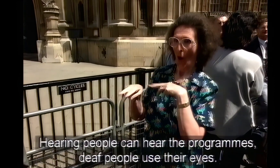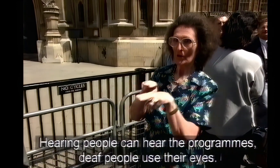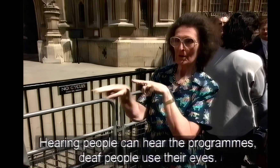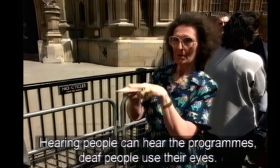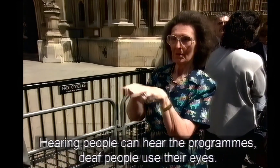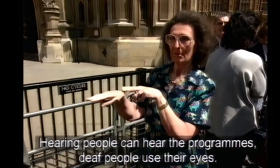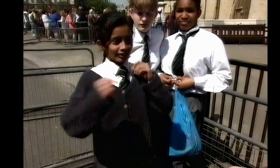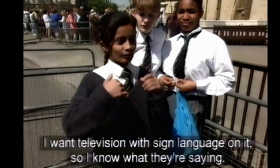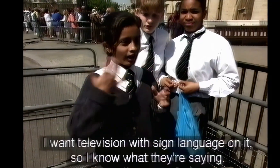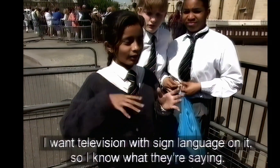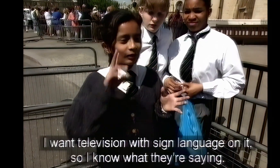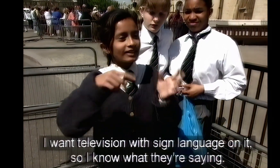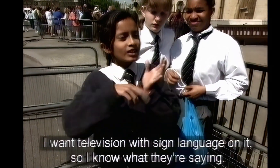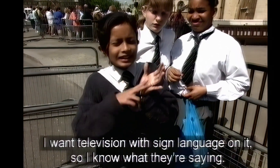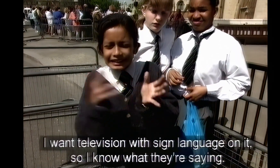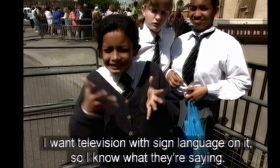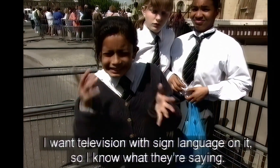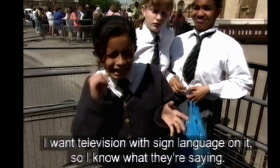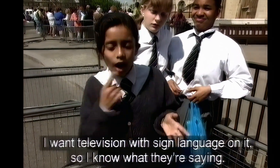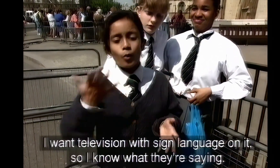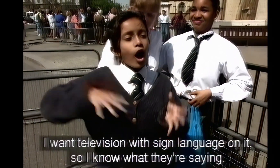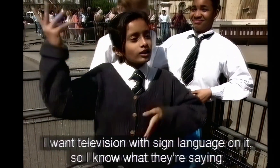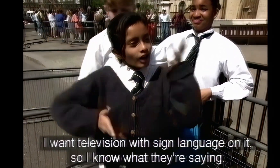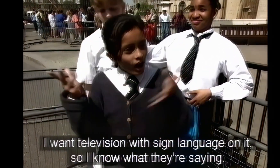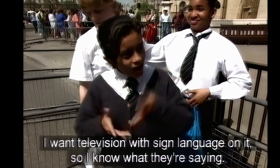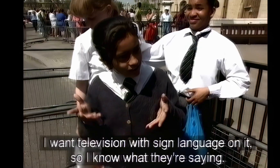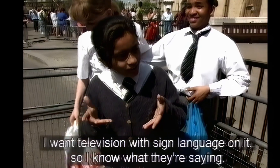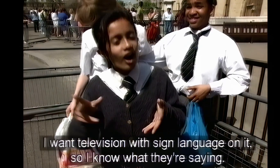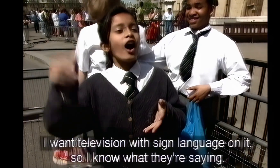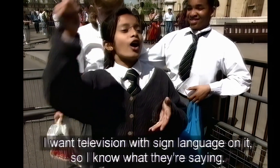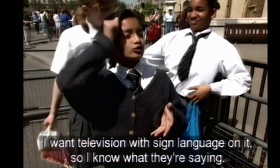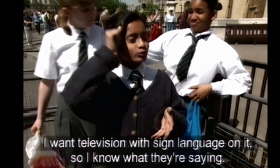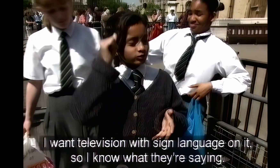should be able to have that. I want to see television that hearing people can watch and have sign language on it so I know what they're saying.